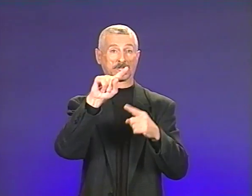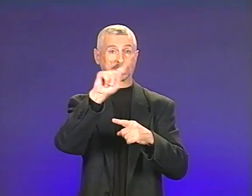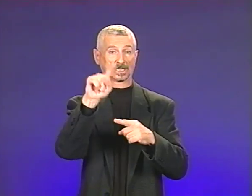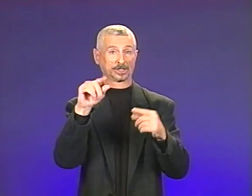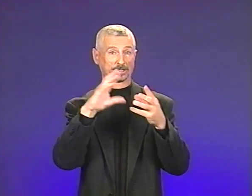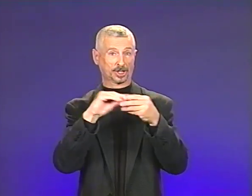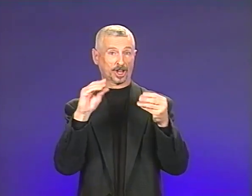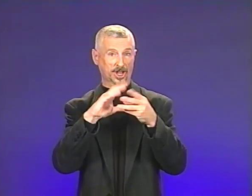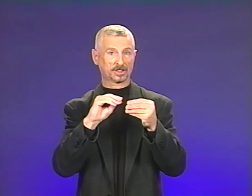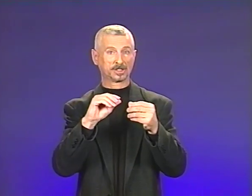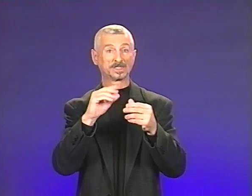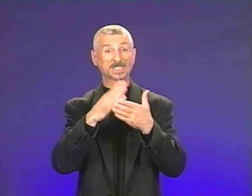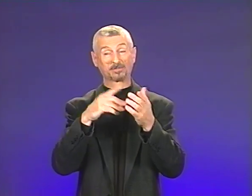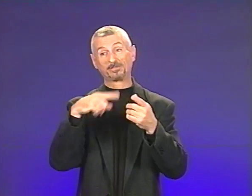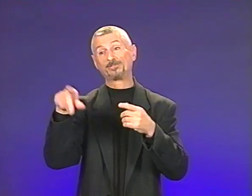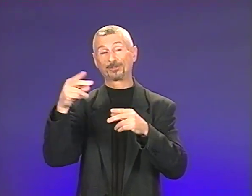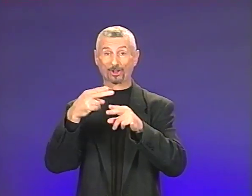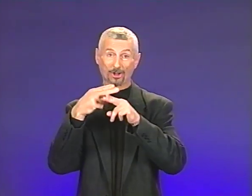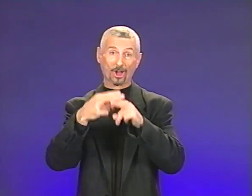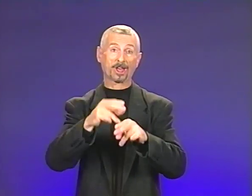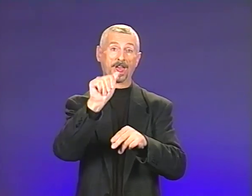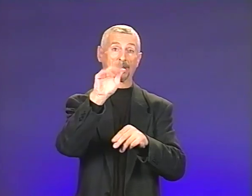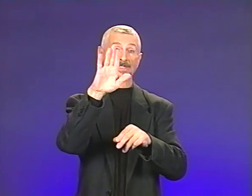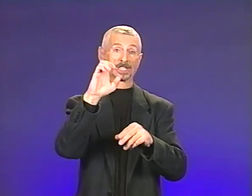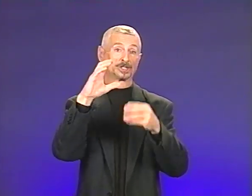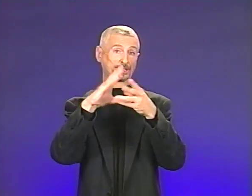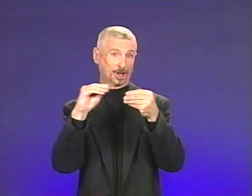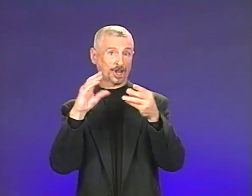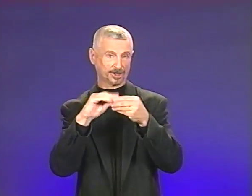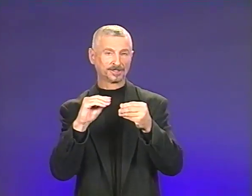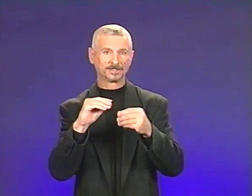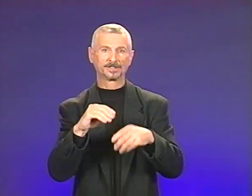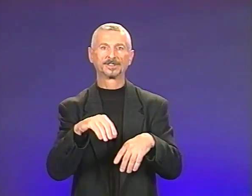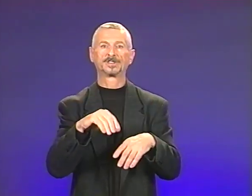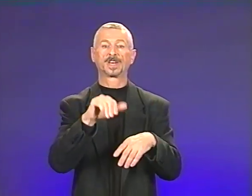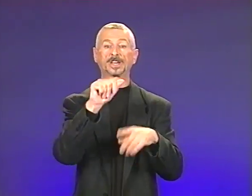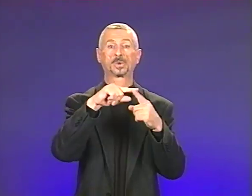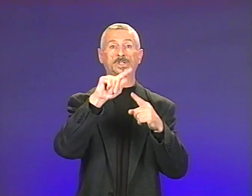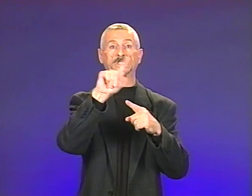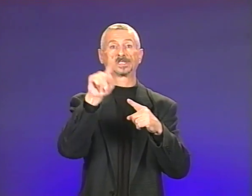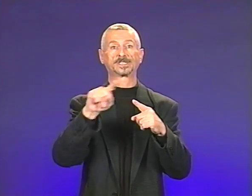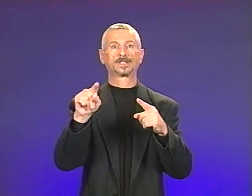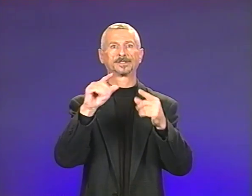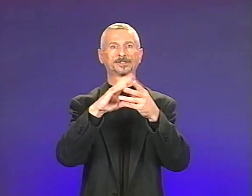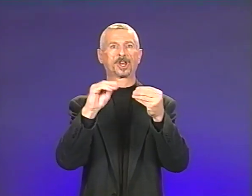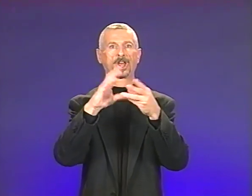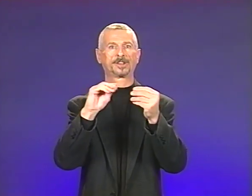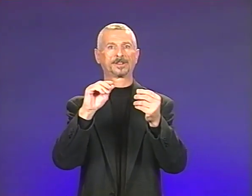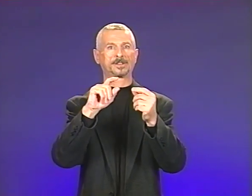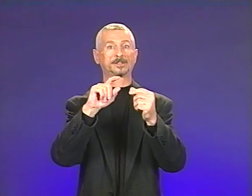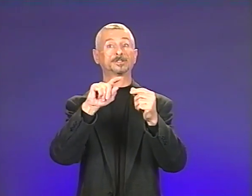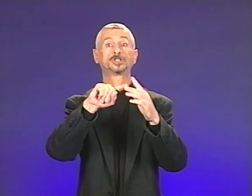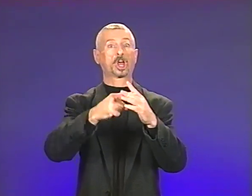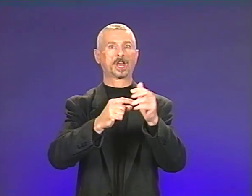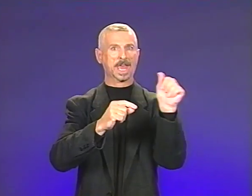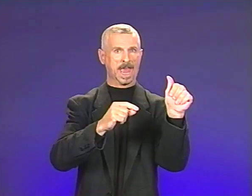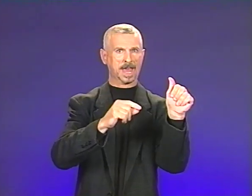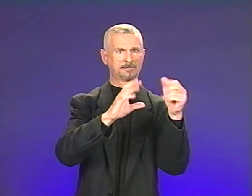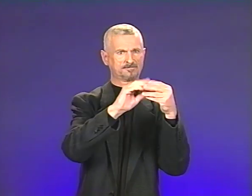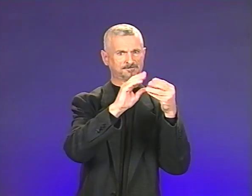A to Z stories, also known as ABC stories, tell a complete narrative with each sign representing one of the 26 hand